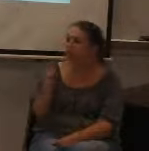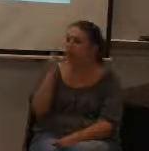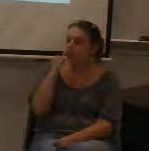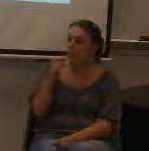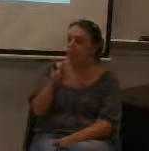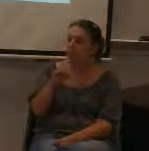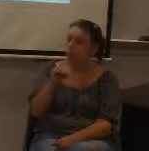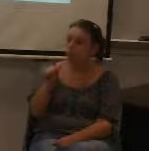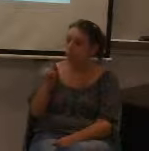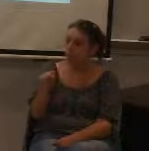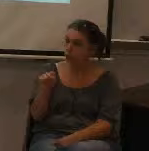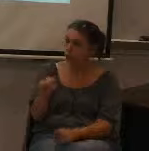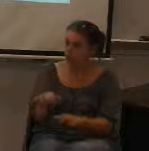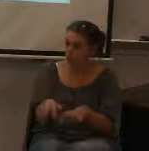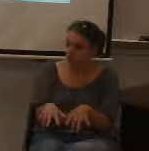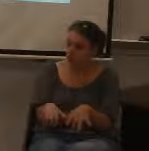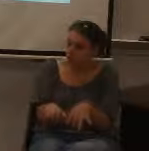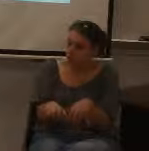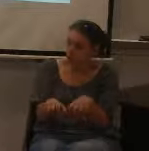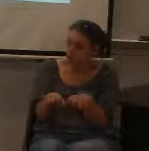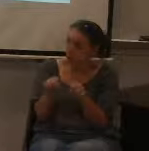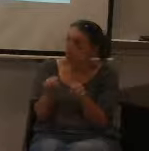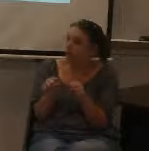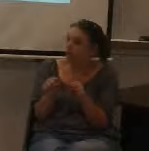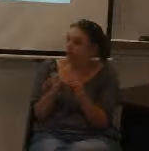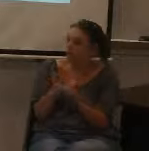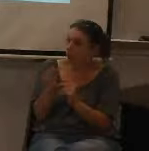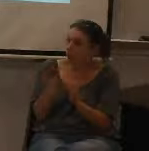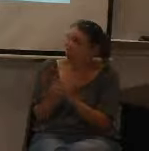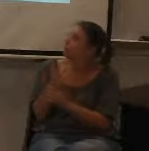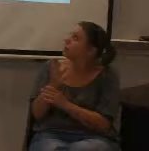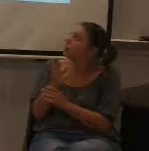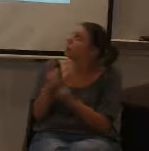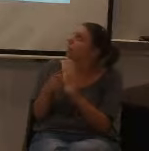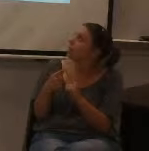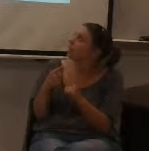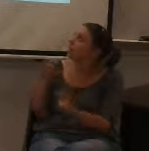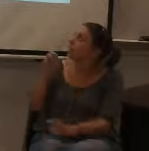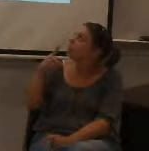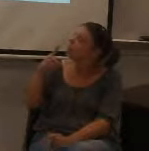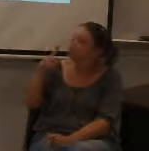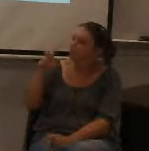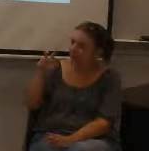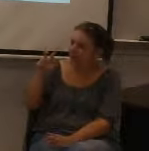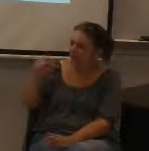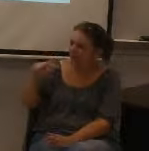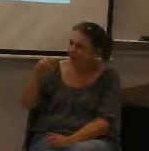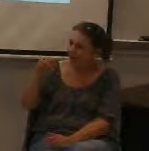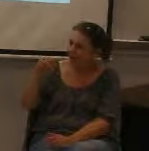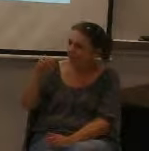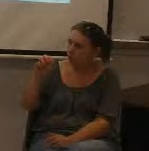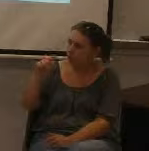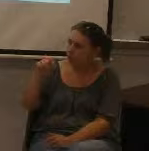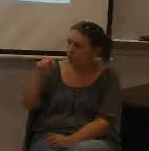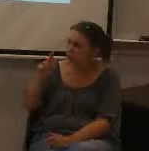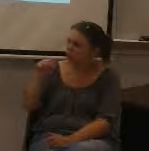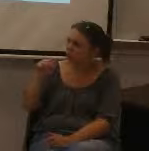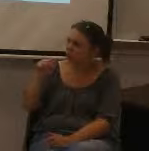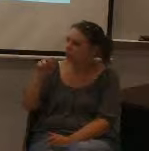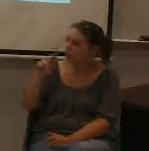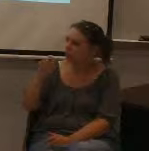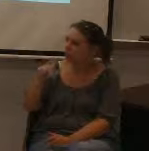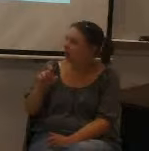up. But if it gets past the root zone, then it percolates down into the soil. And then we have water that's flowing either subsurface